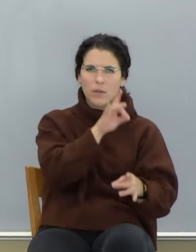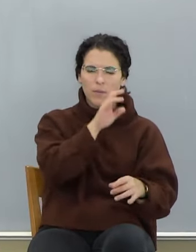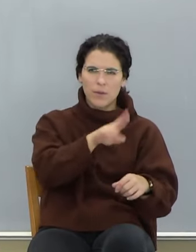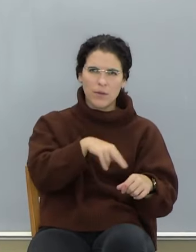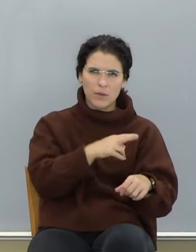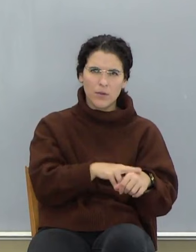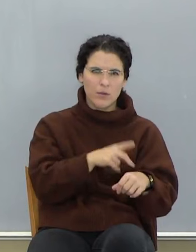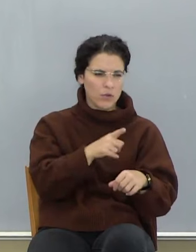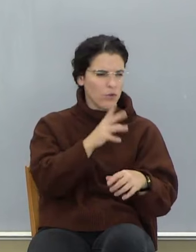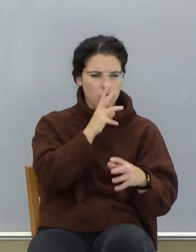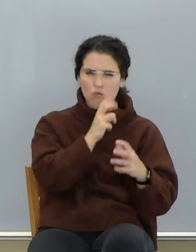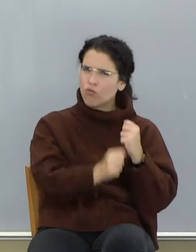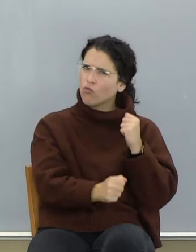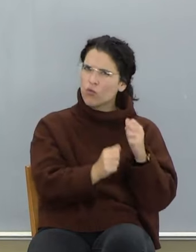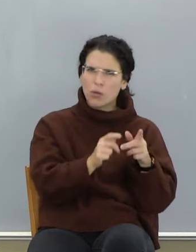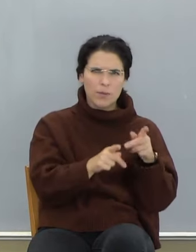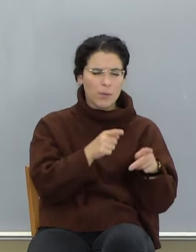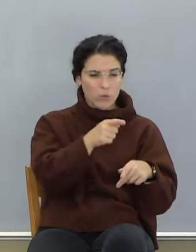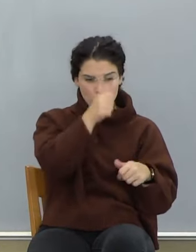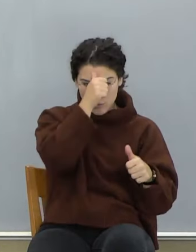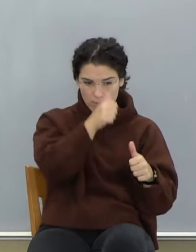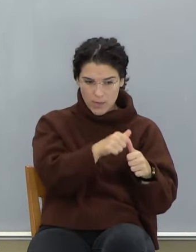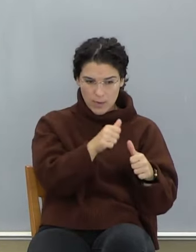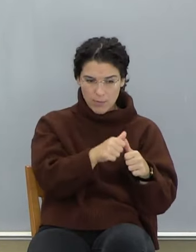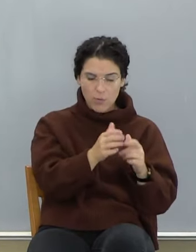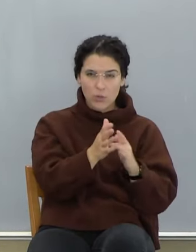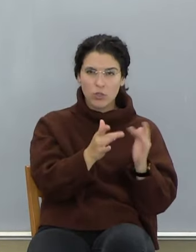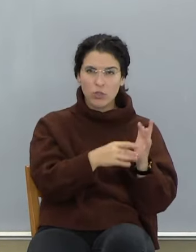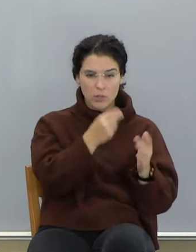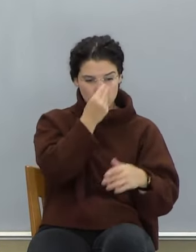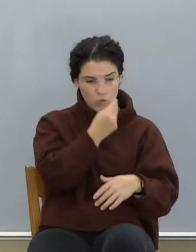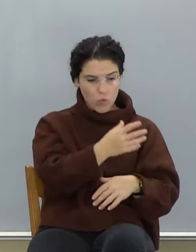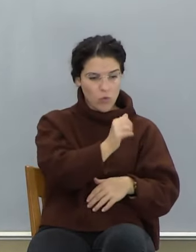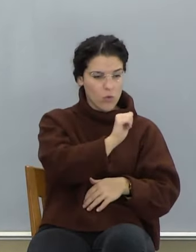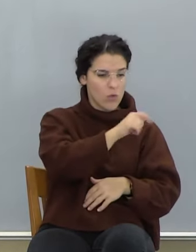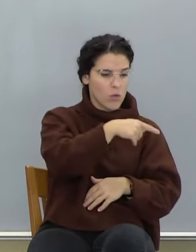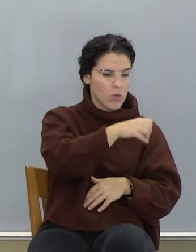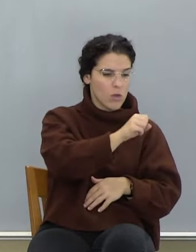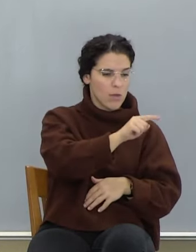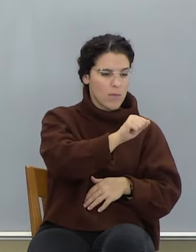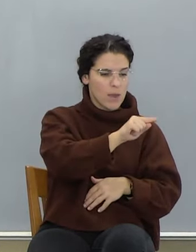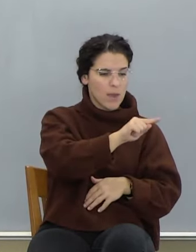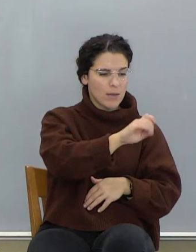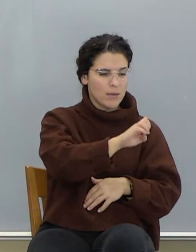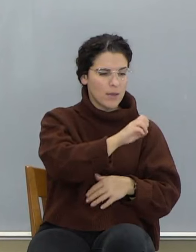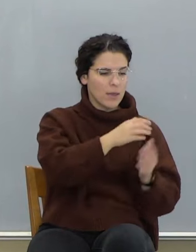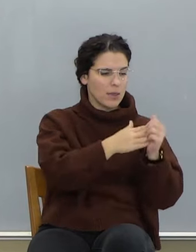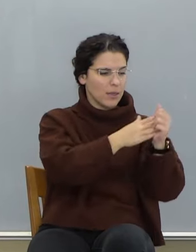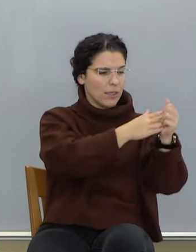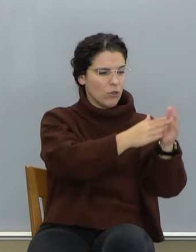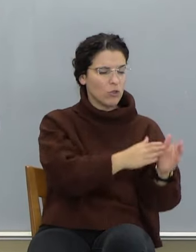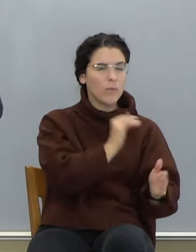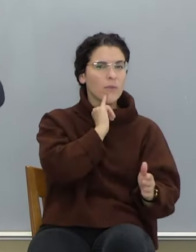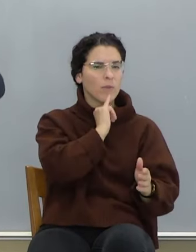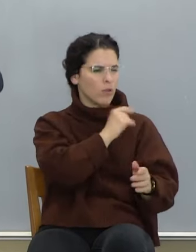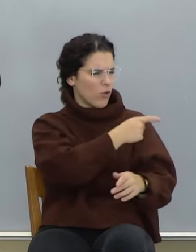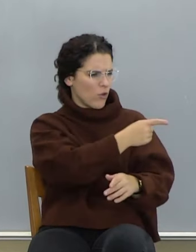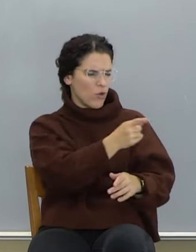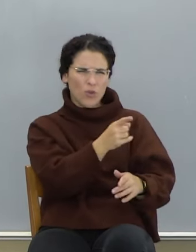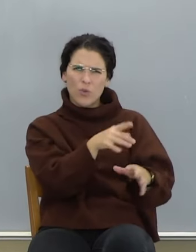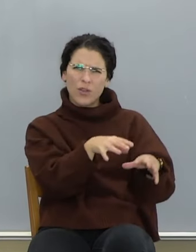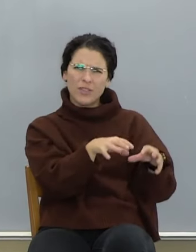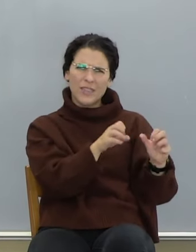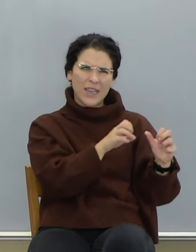nature. You're a cruel people. Remember what Jesus said to the apostate leadership? He says, you're taking